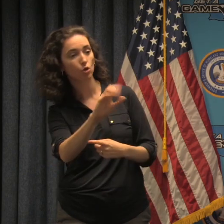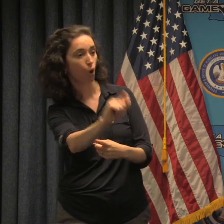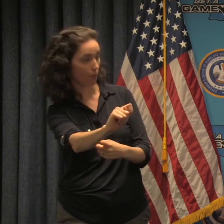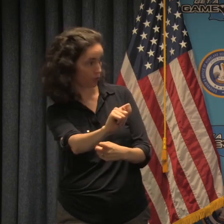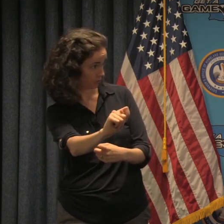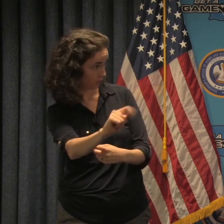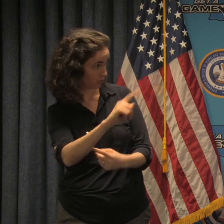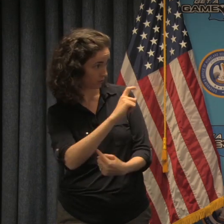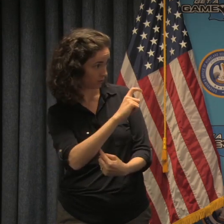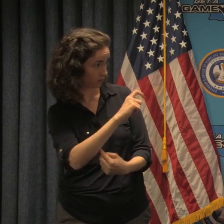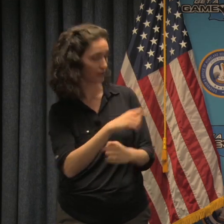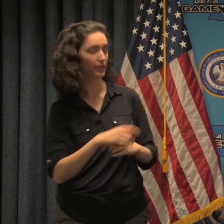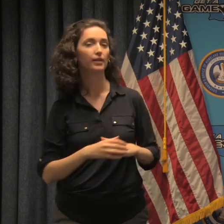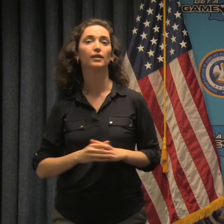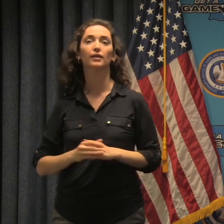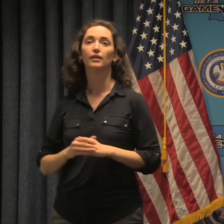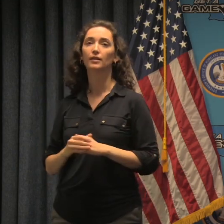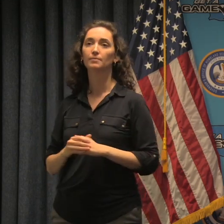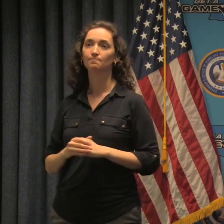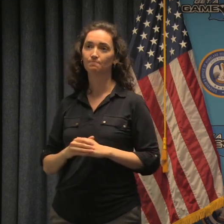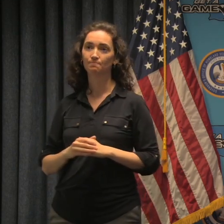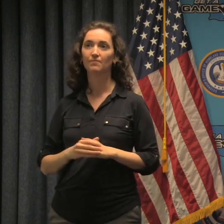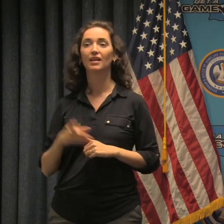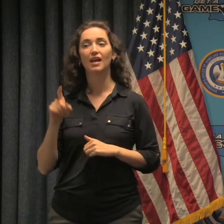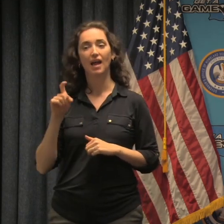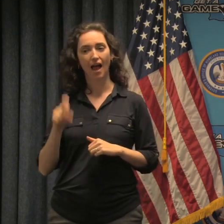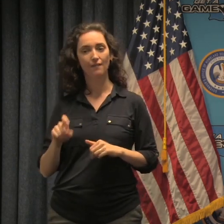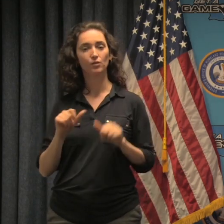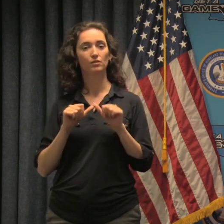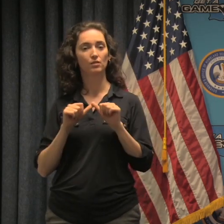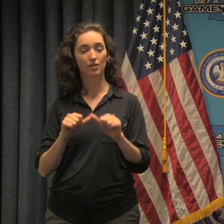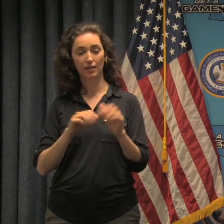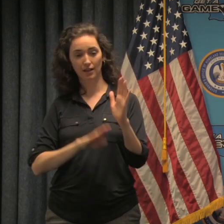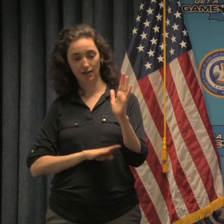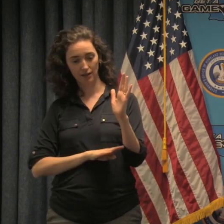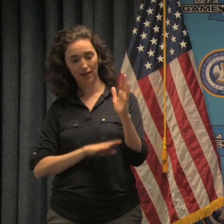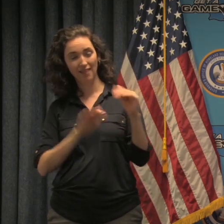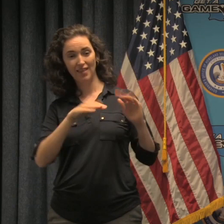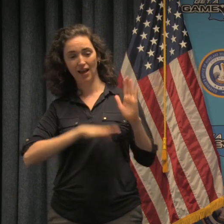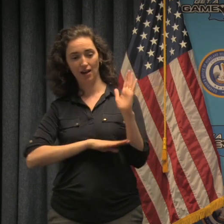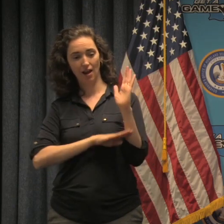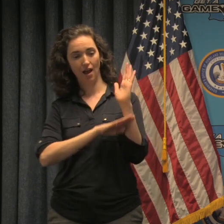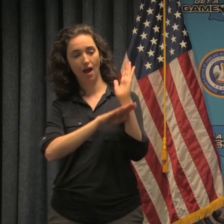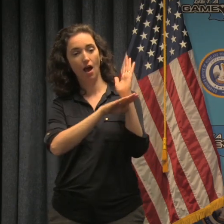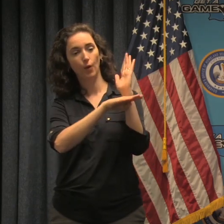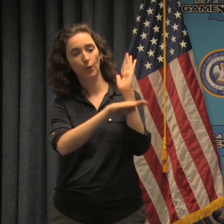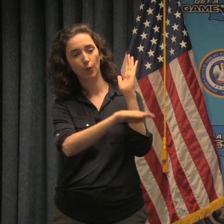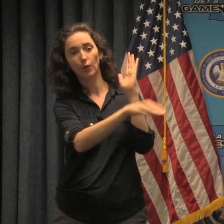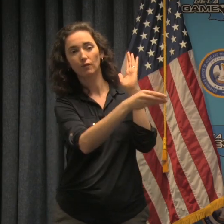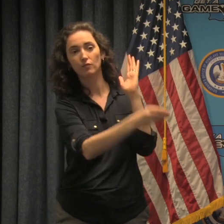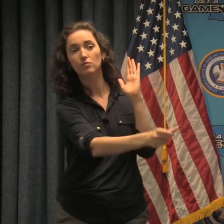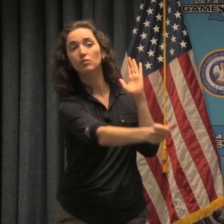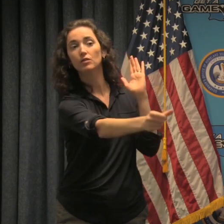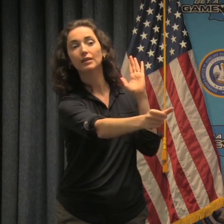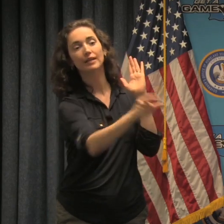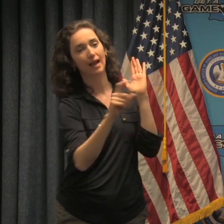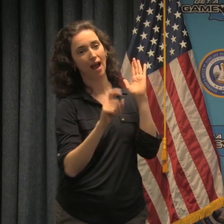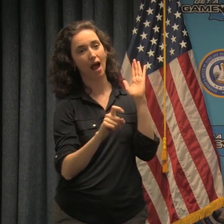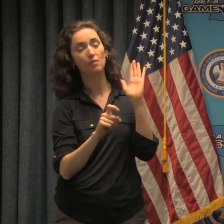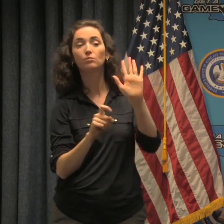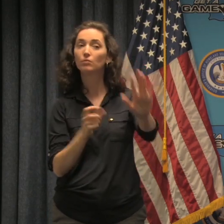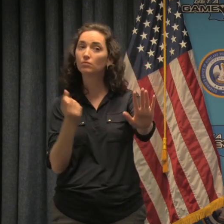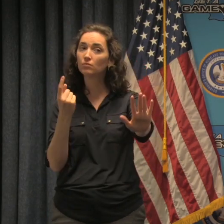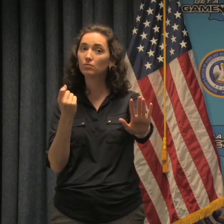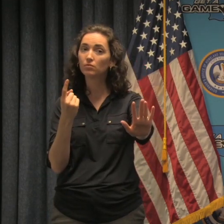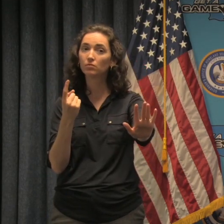Well, it would have to stay in place in order for that line to follow out all the way. Now, look, we don't